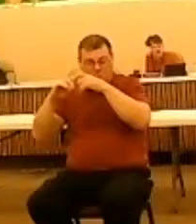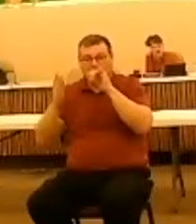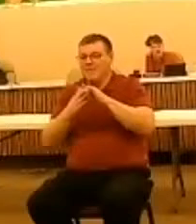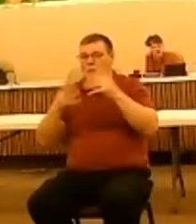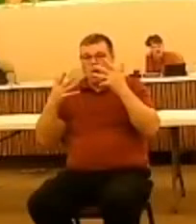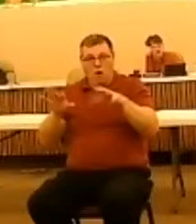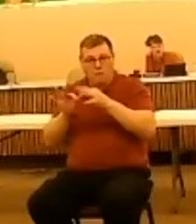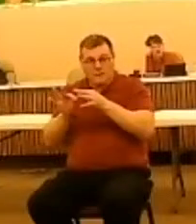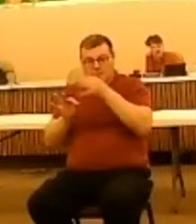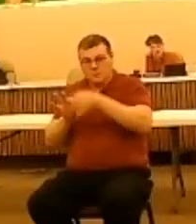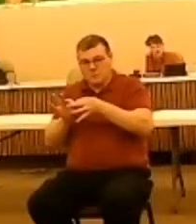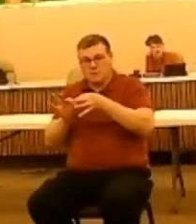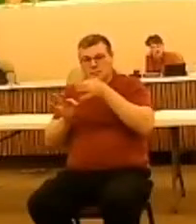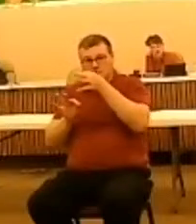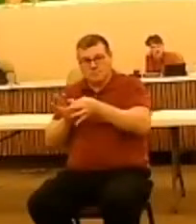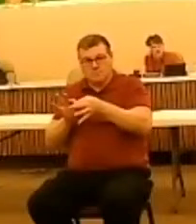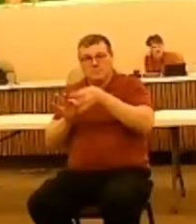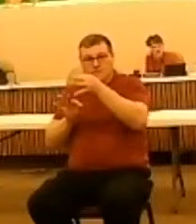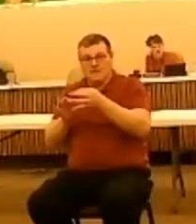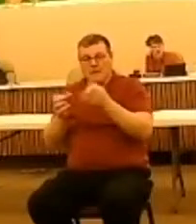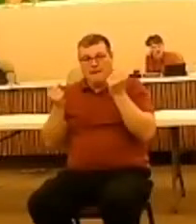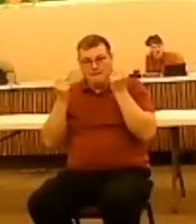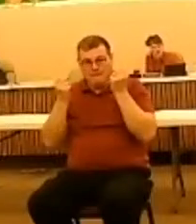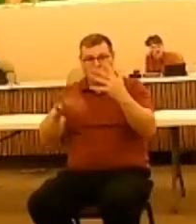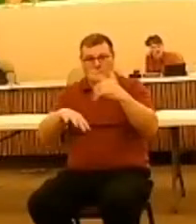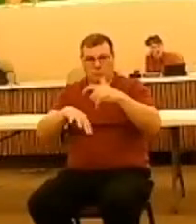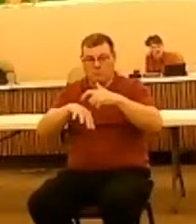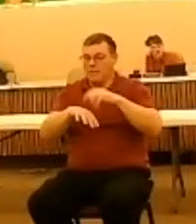been extended multiple times, and it was unfair